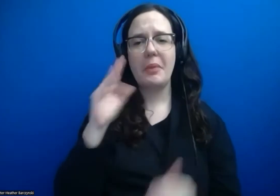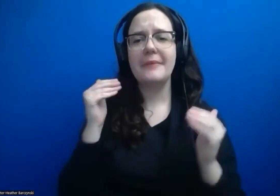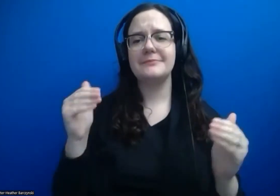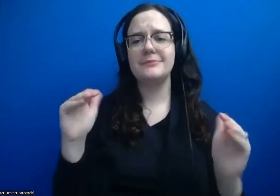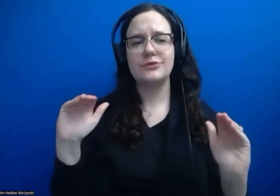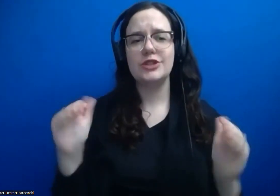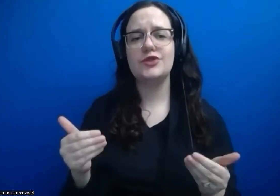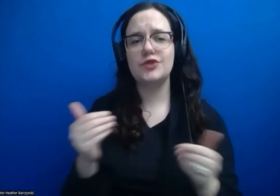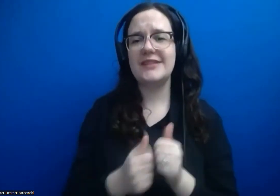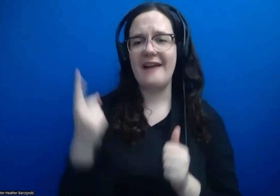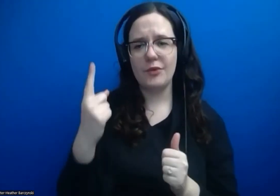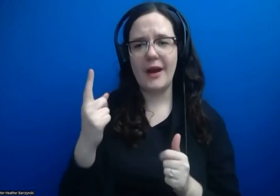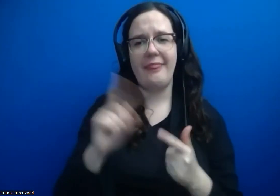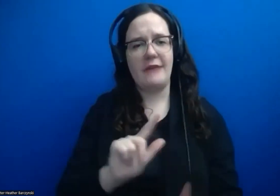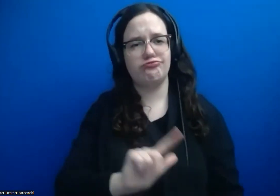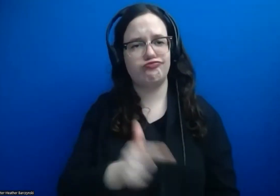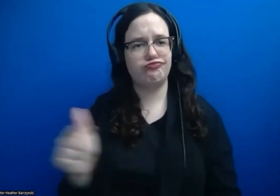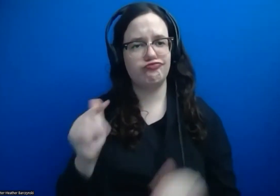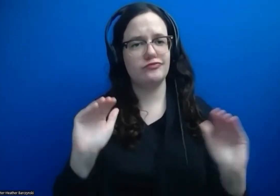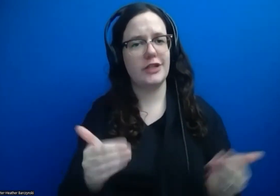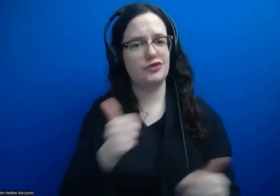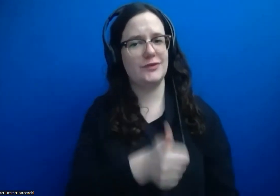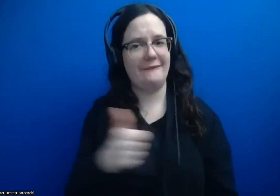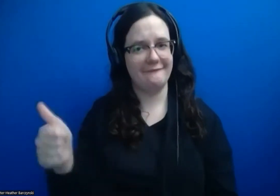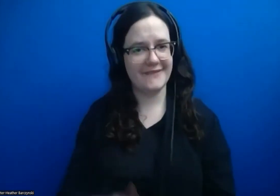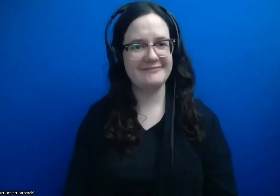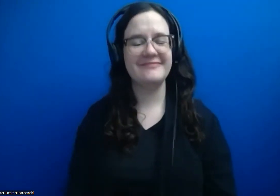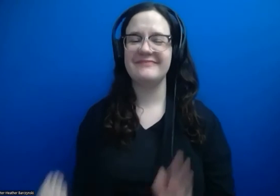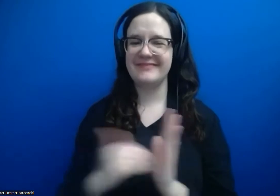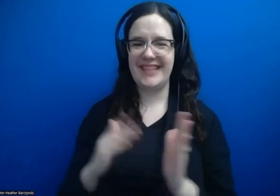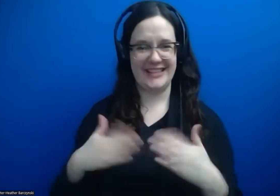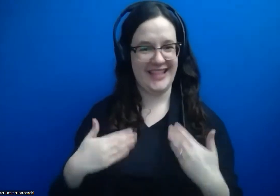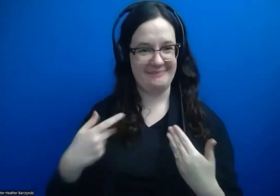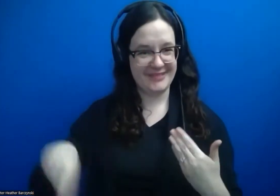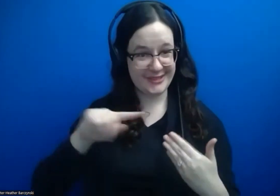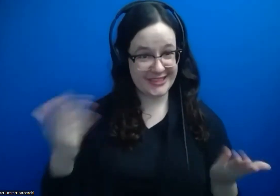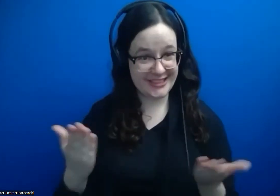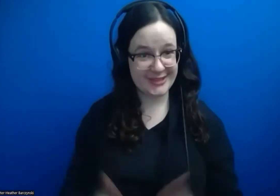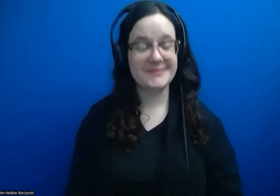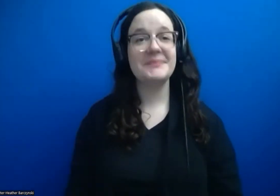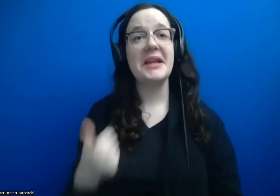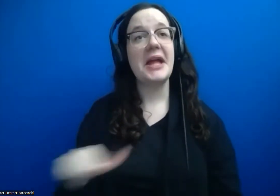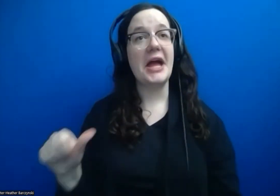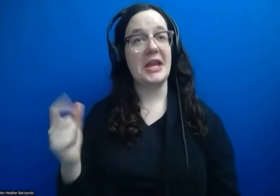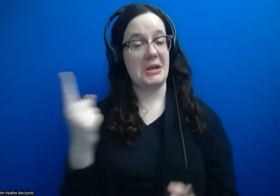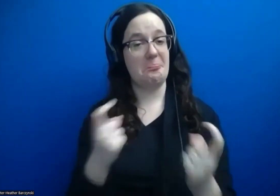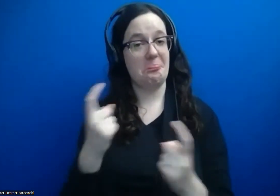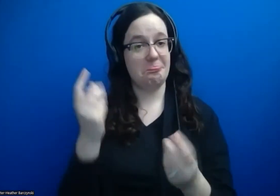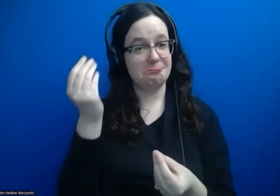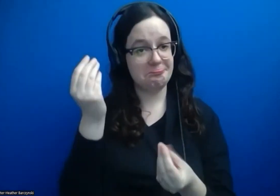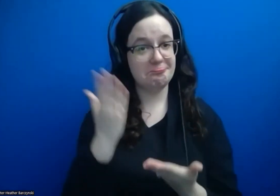they'll introduce themselves. But we're just, again, glad that you were here. If you have any questions, please put them in the chat